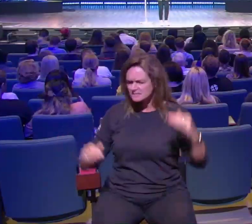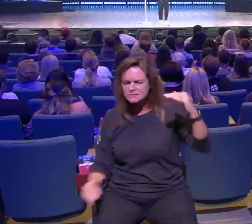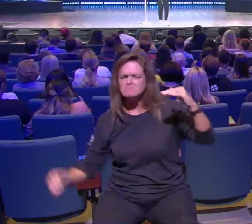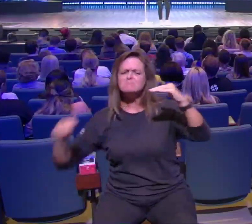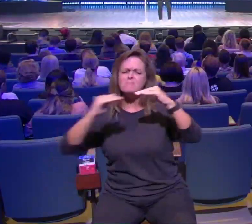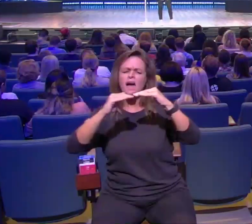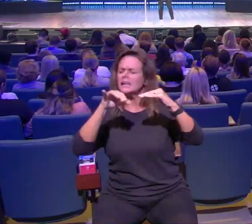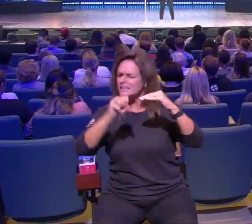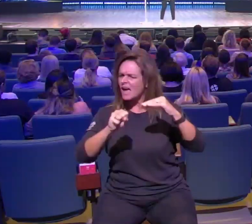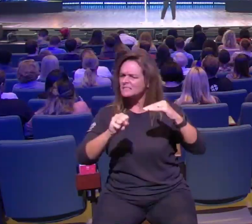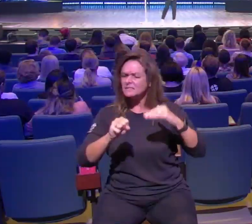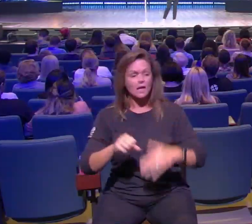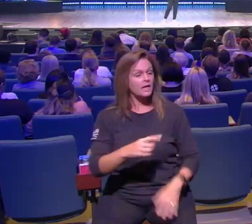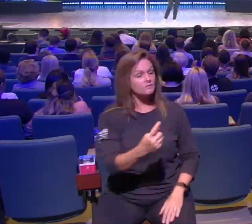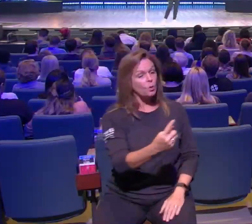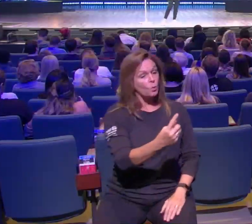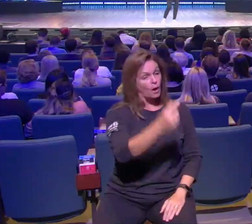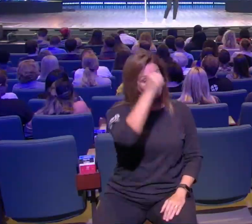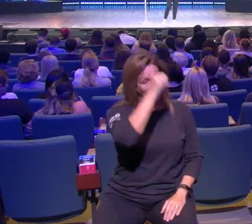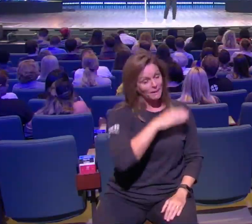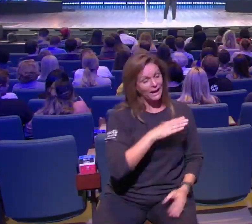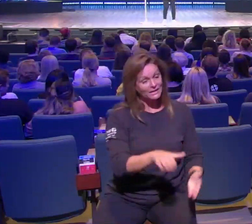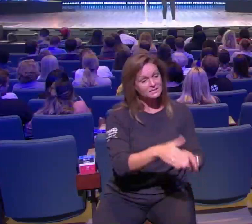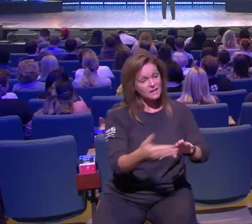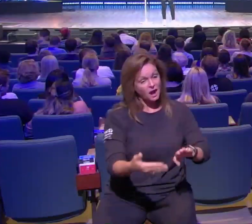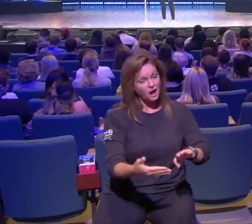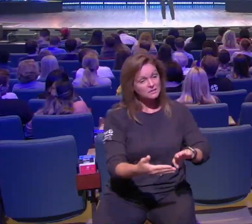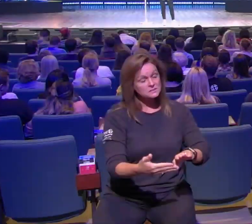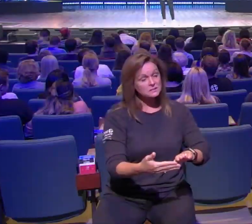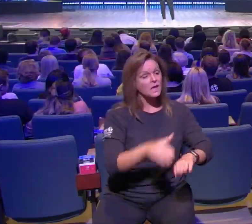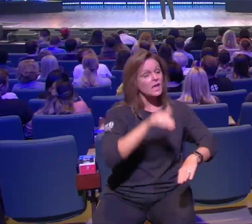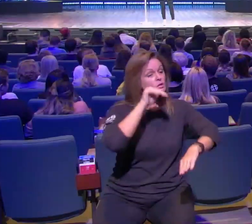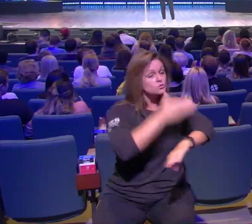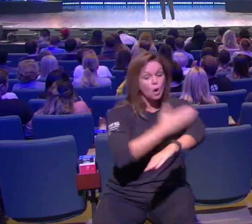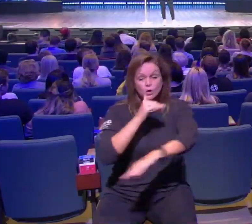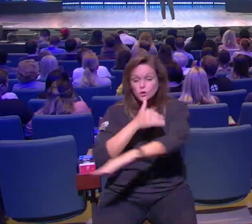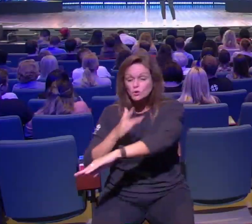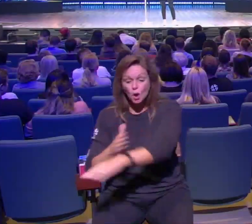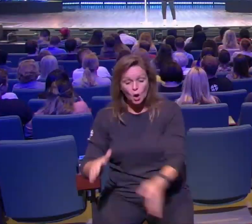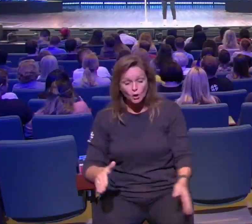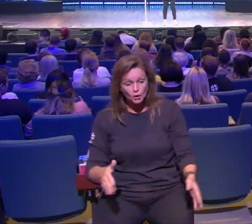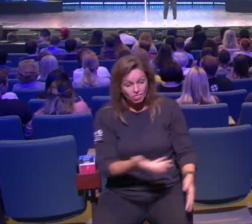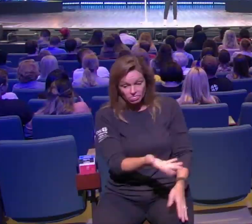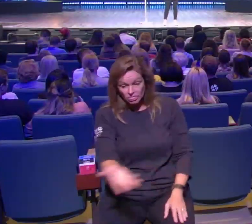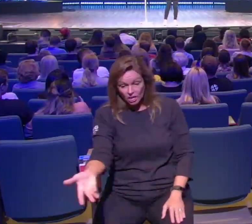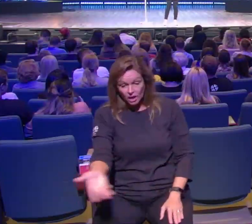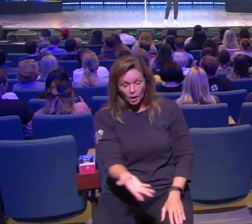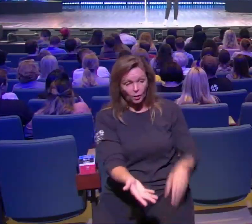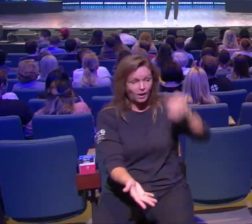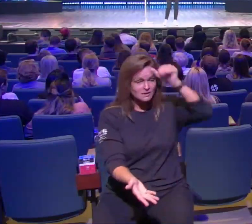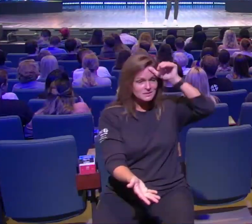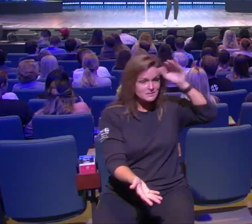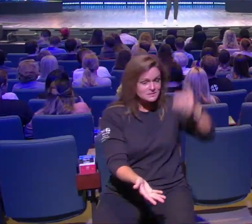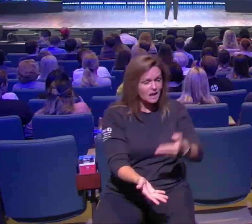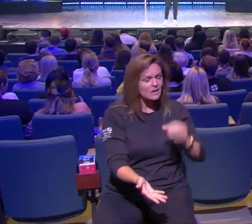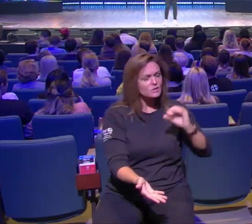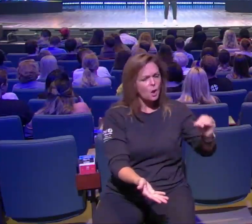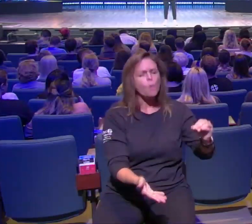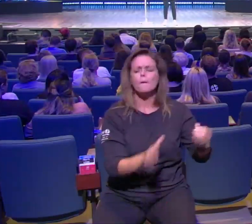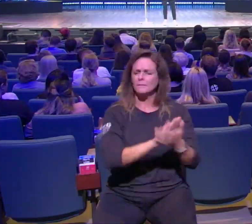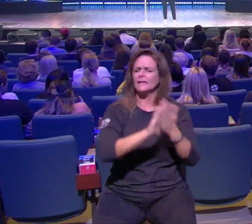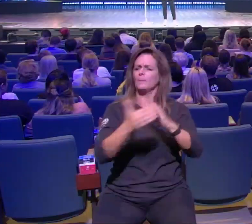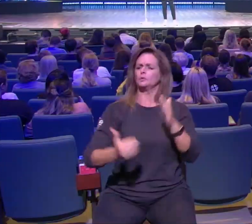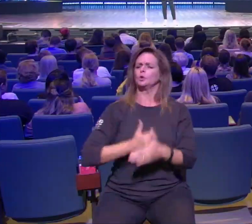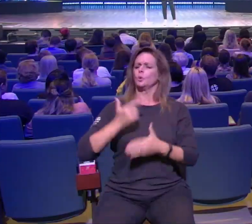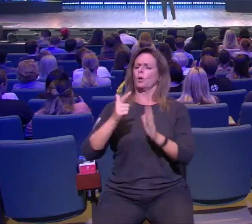the Israelites, if a man dies and leaves no son, give his inheritance to his daughter. This is to have the force of law for the Israelites